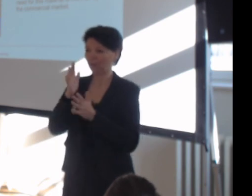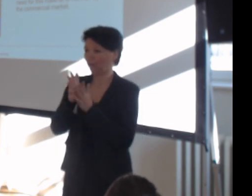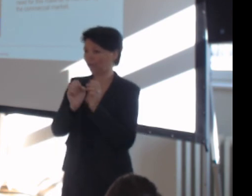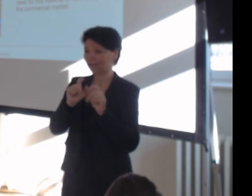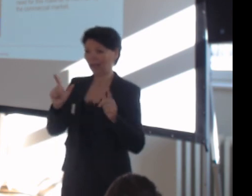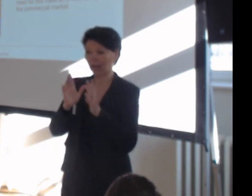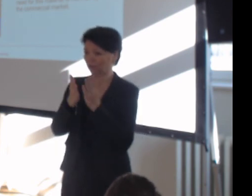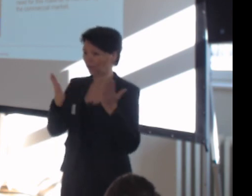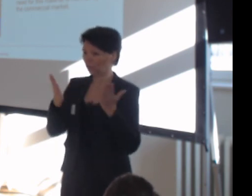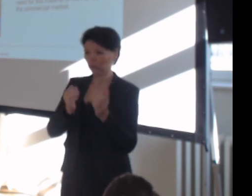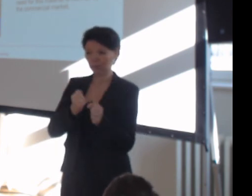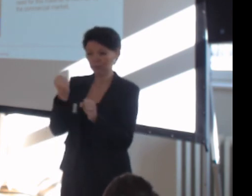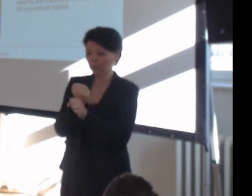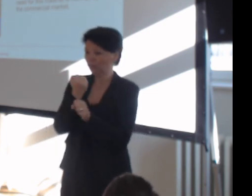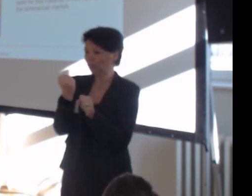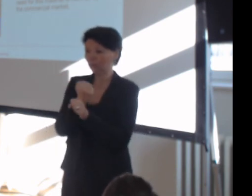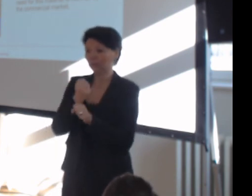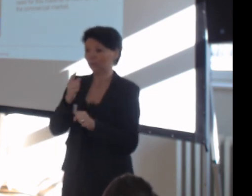all.